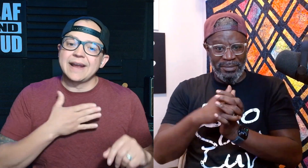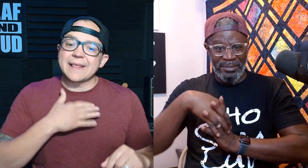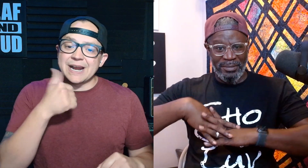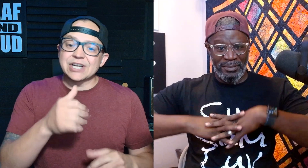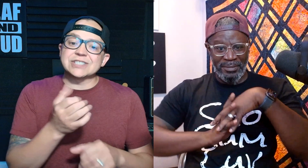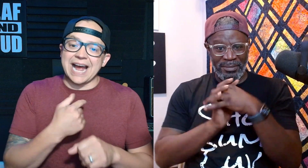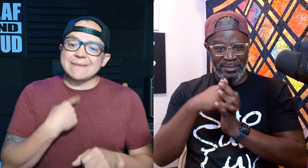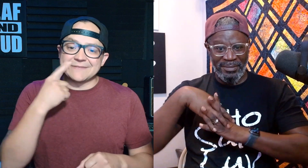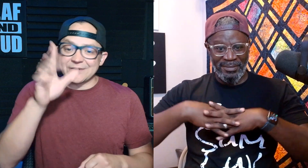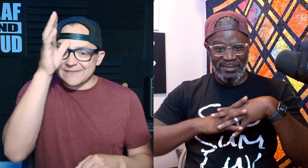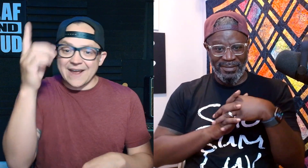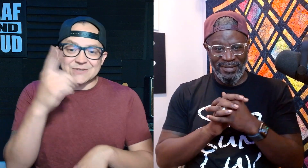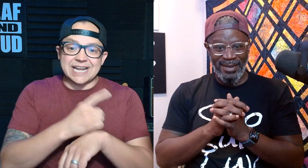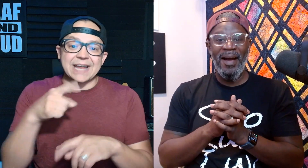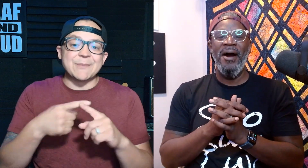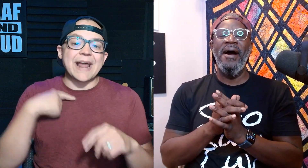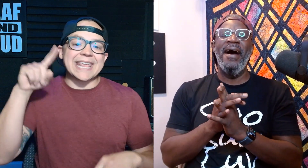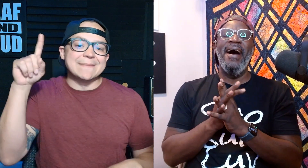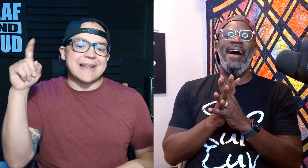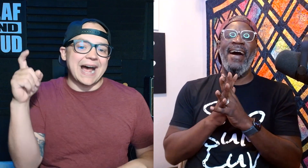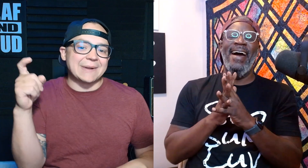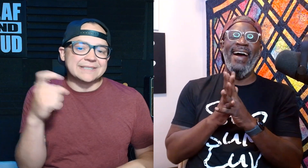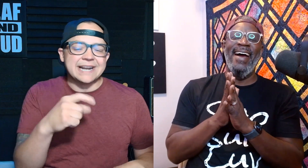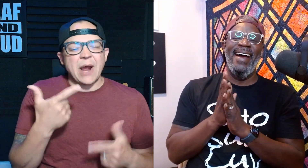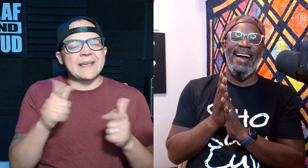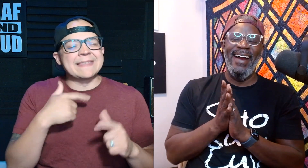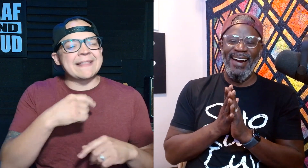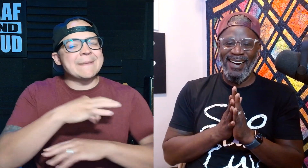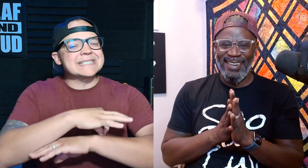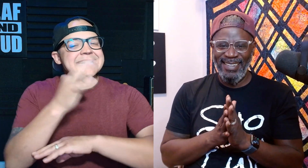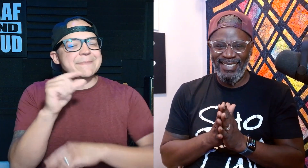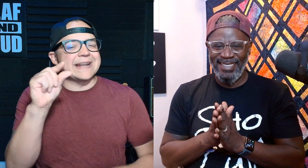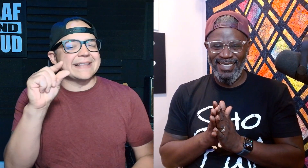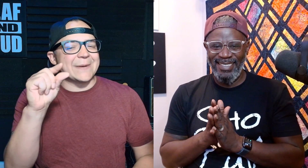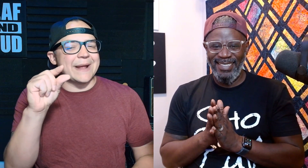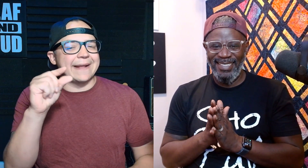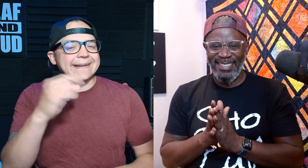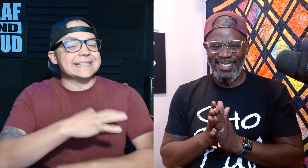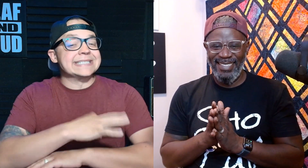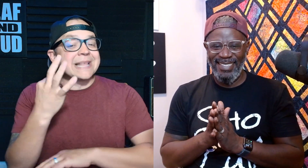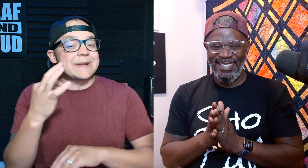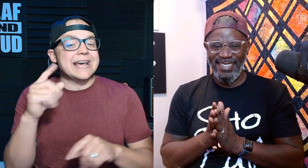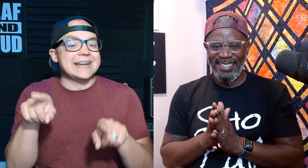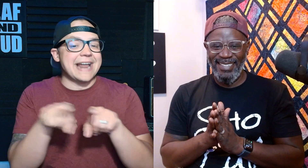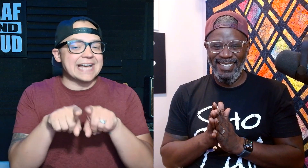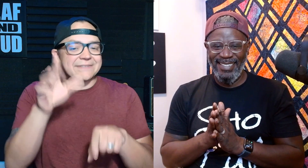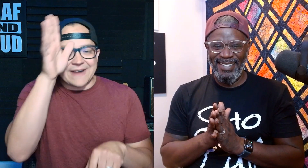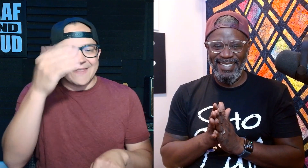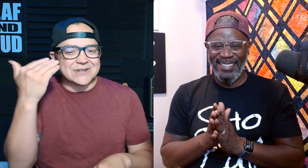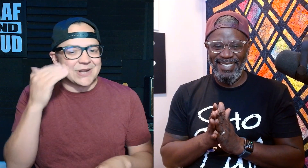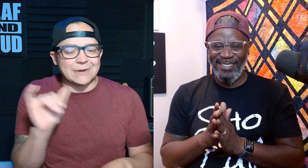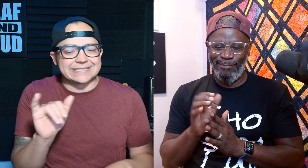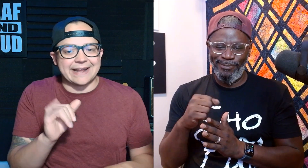card that my girls got me for Father's Day. When I came down, they let me sleep in a little bit. Sleeping in as